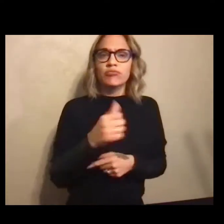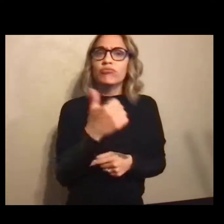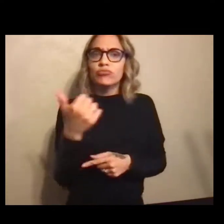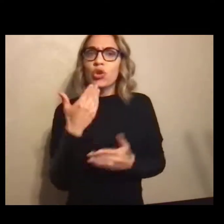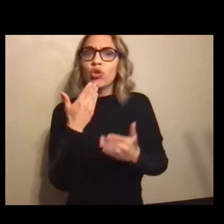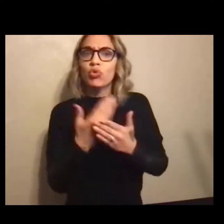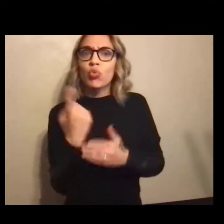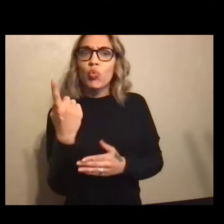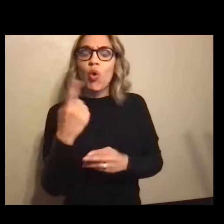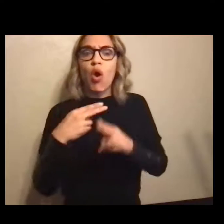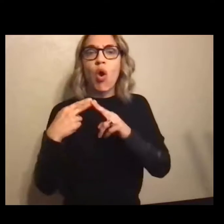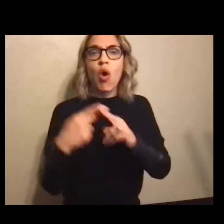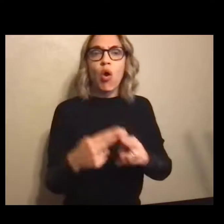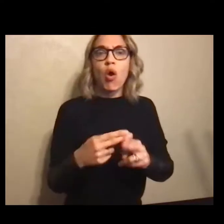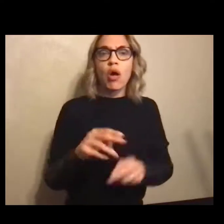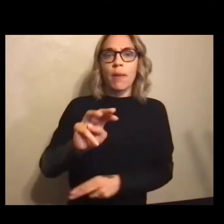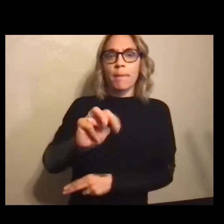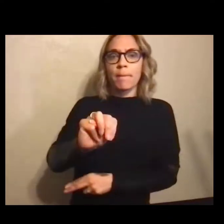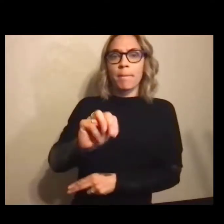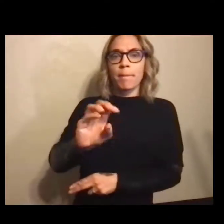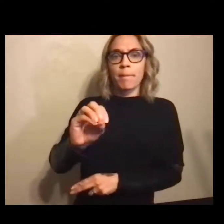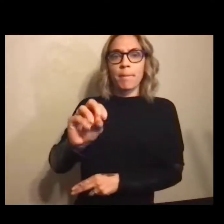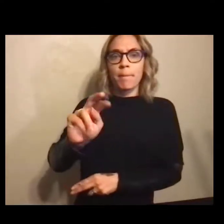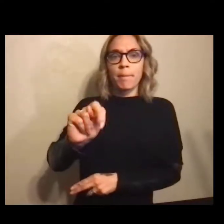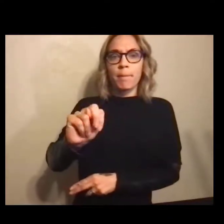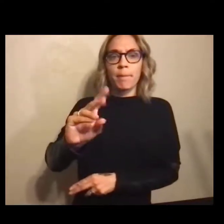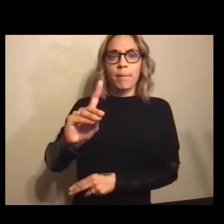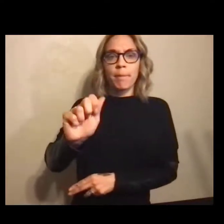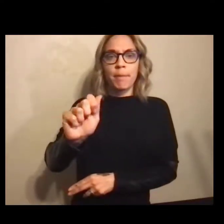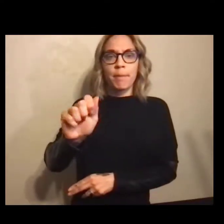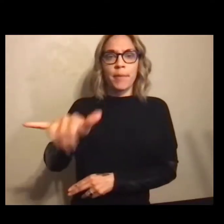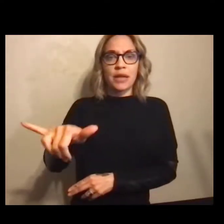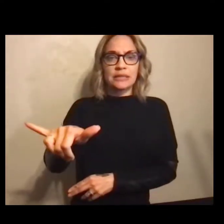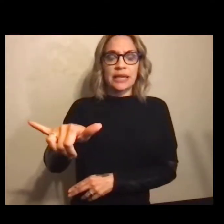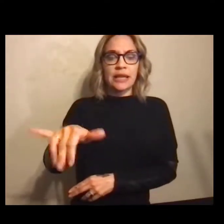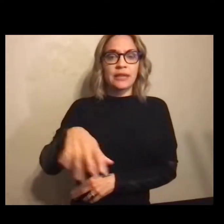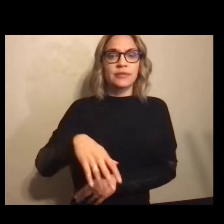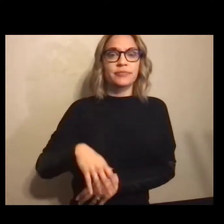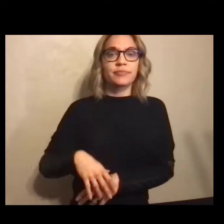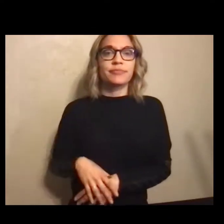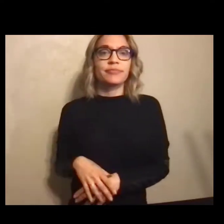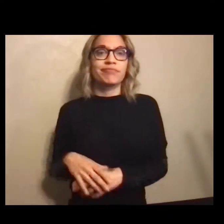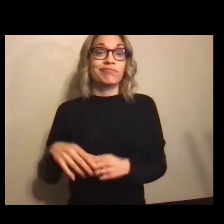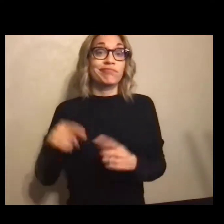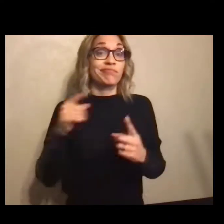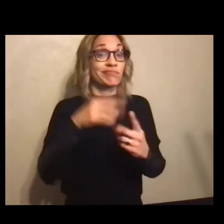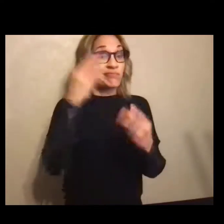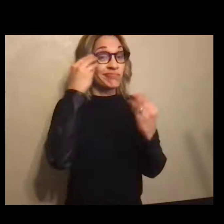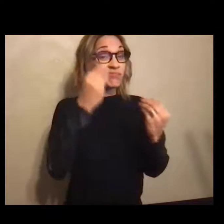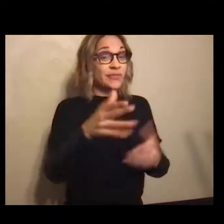project management. There's another good one as well, and that one's called Monday.